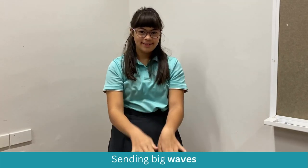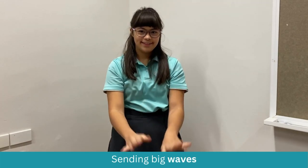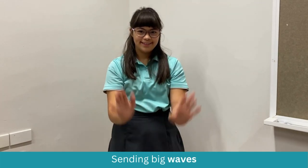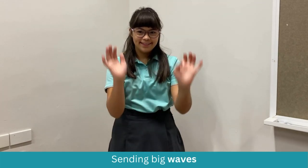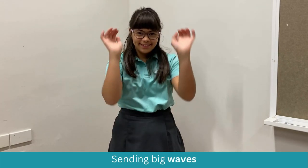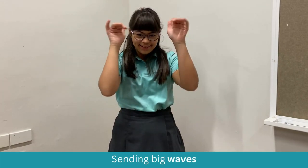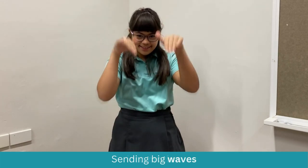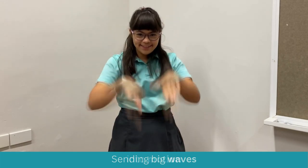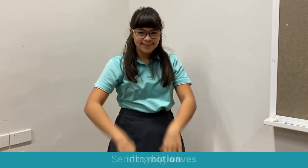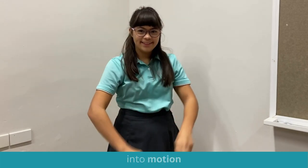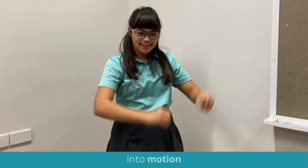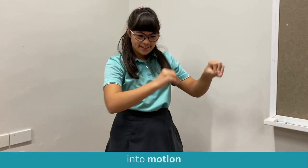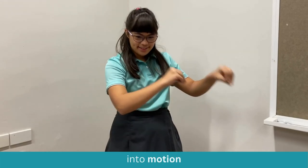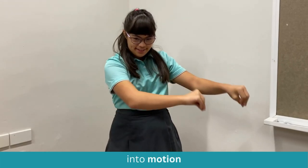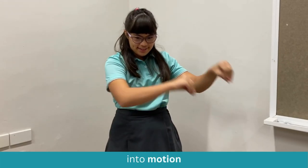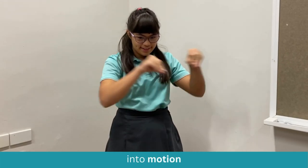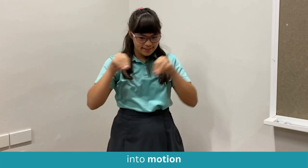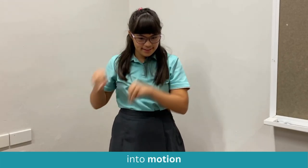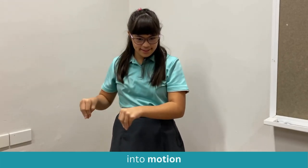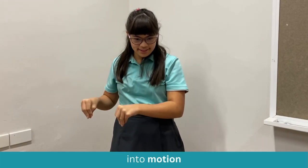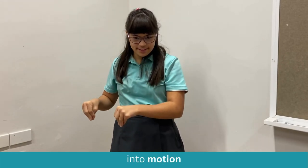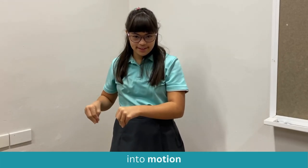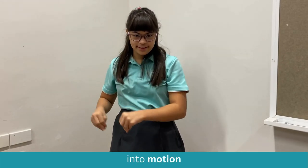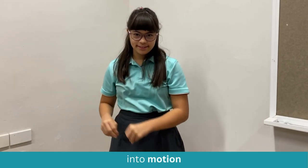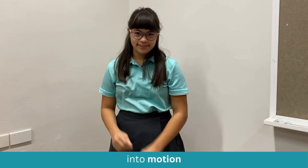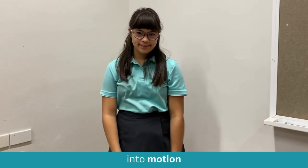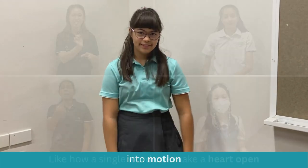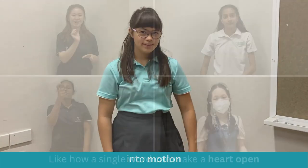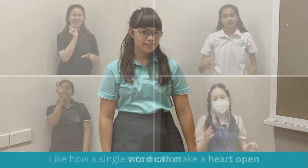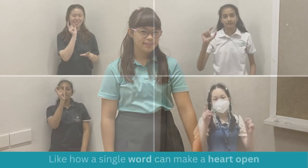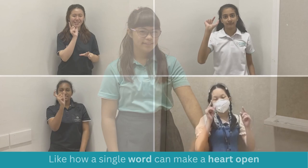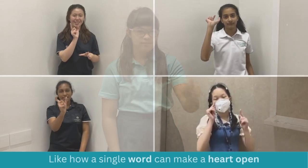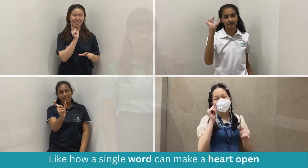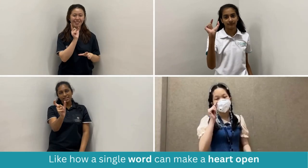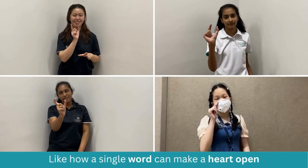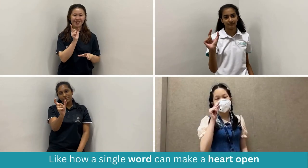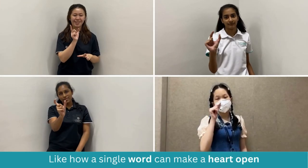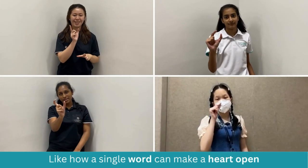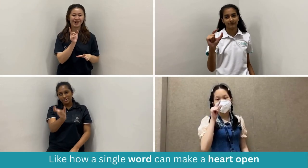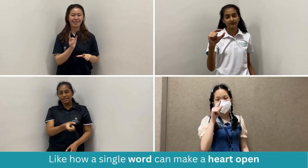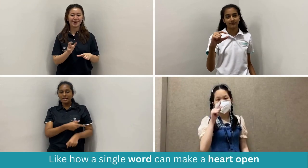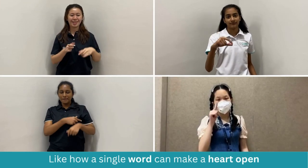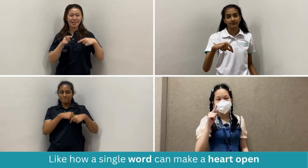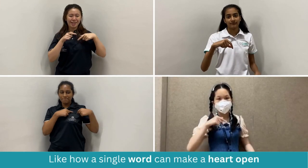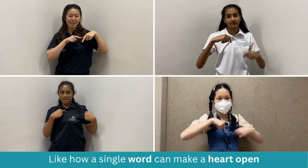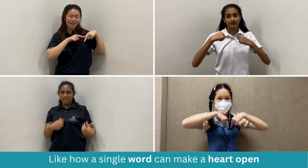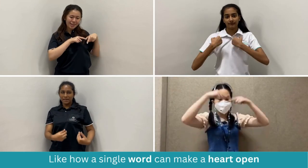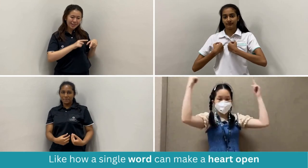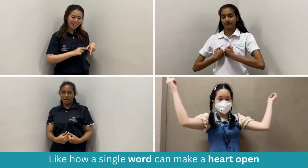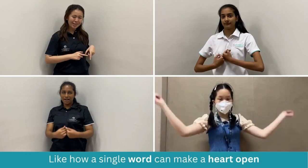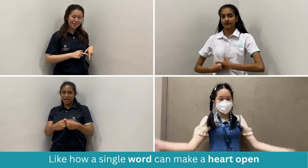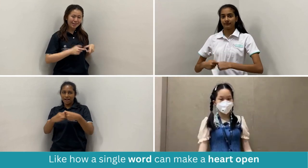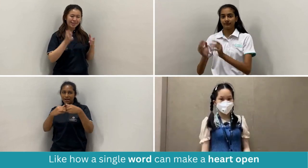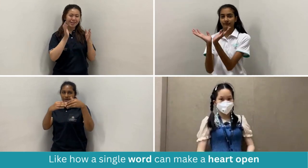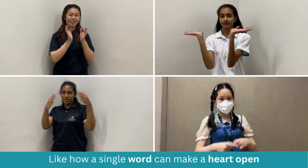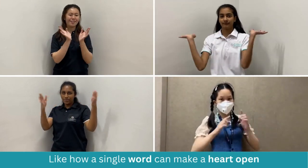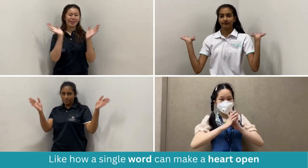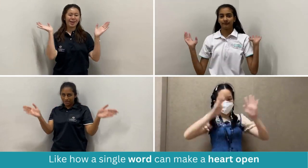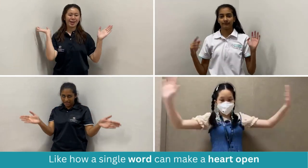waves into motion, like how a single word can make a heart